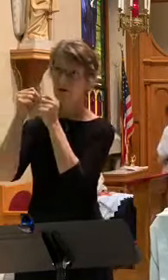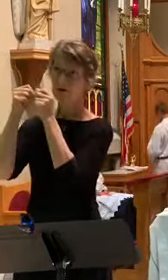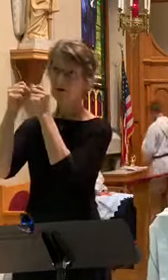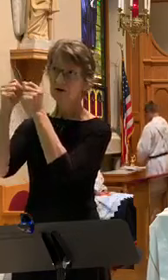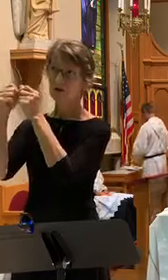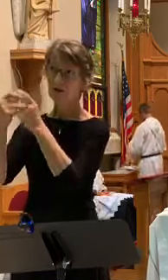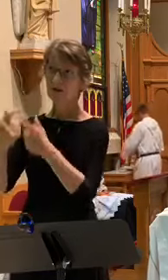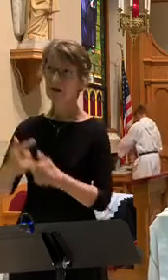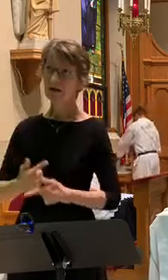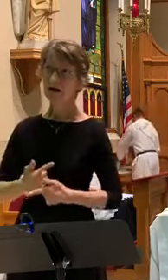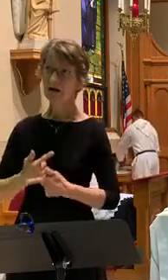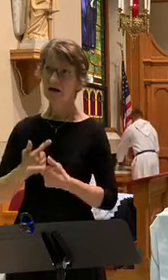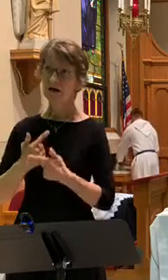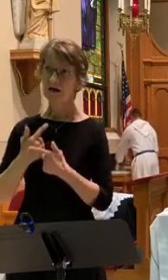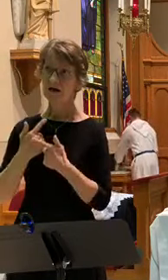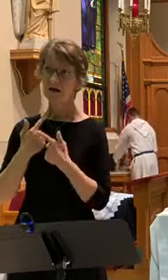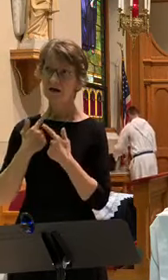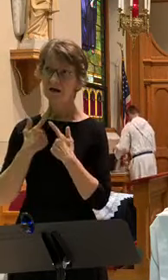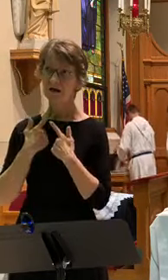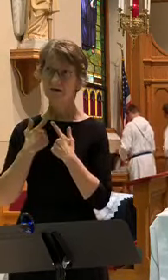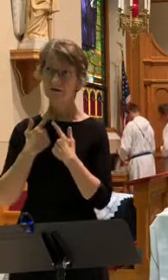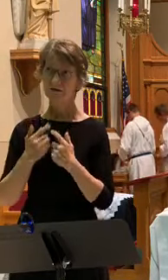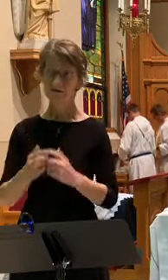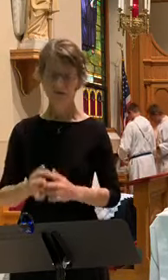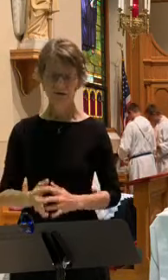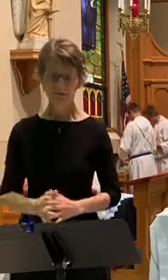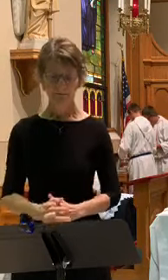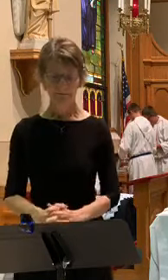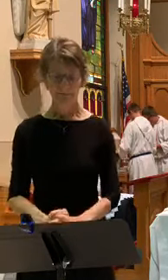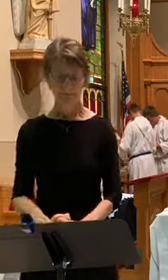fruit of the vine, work of your name,